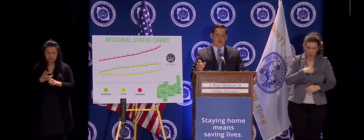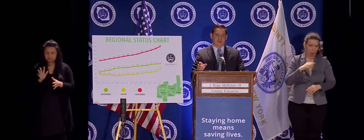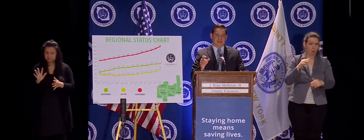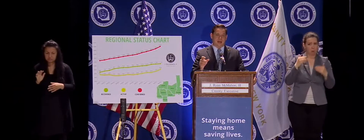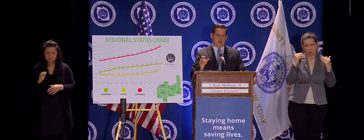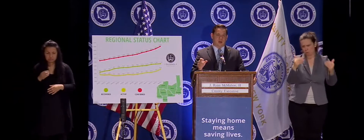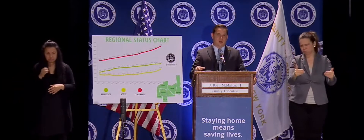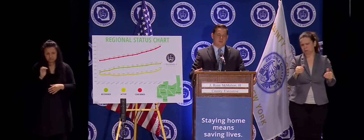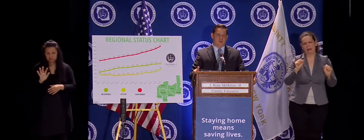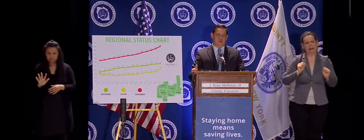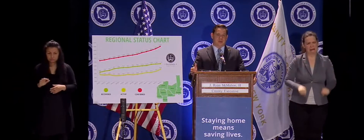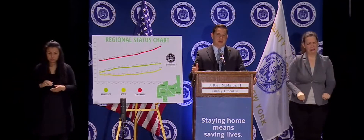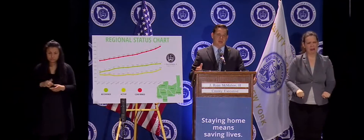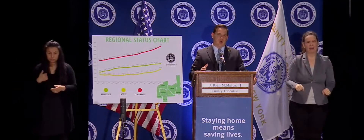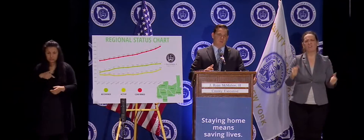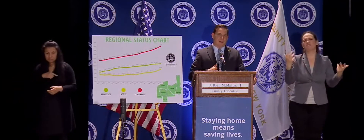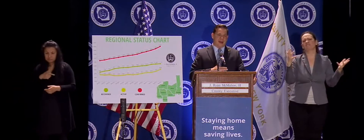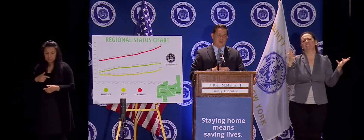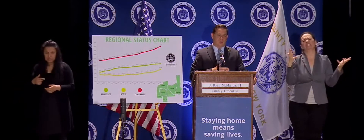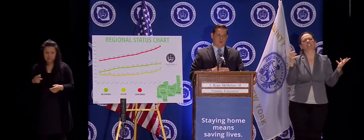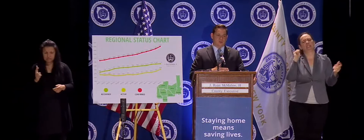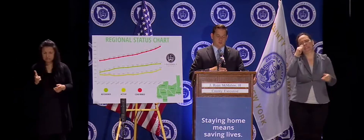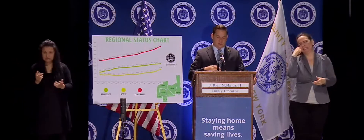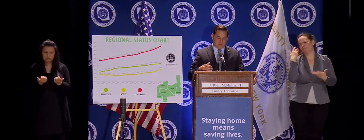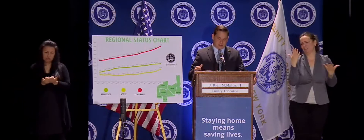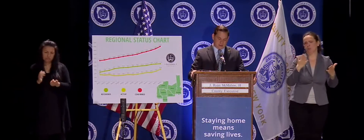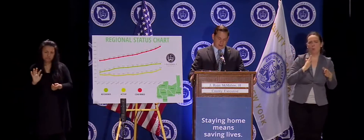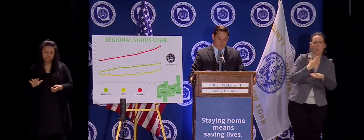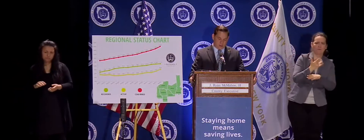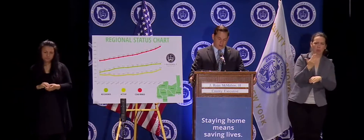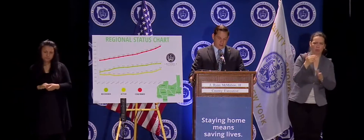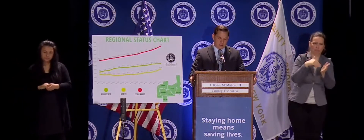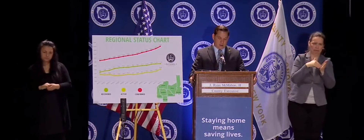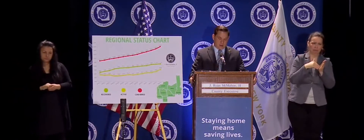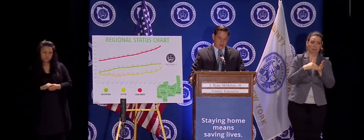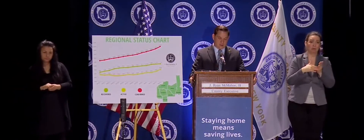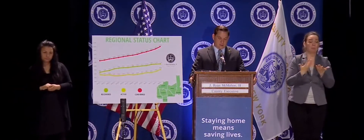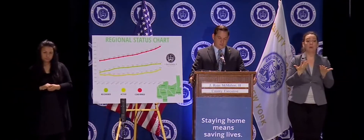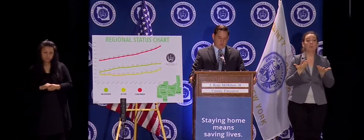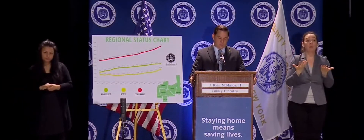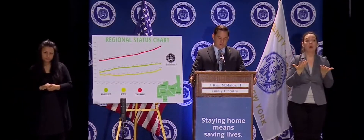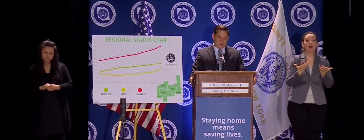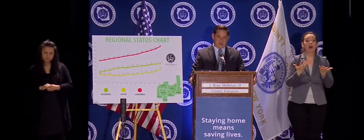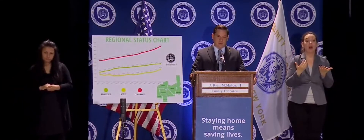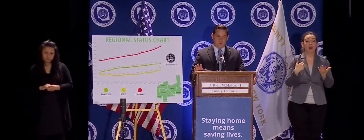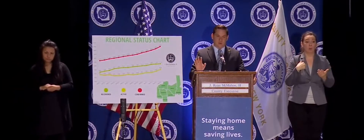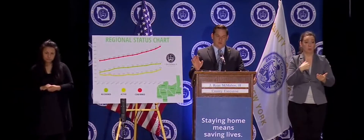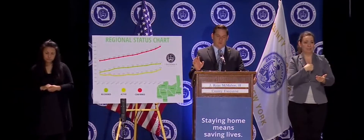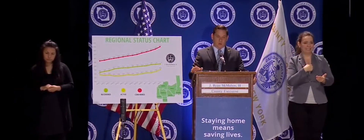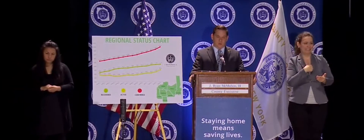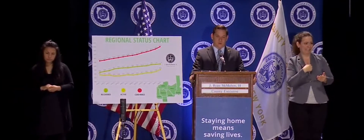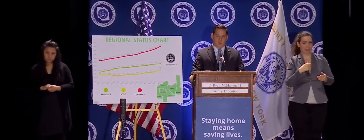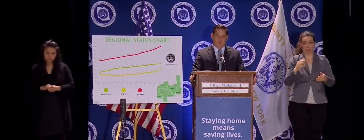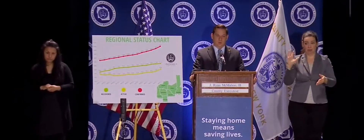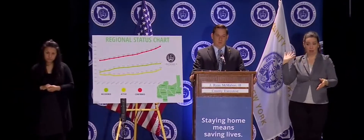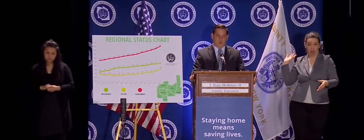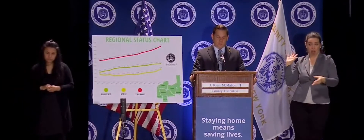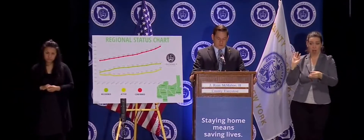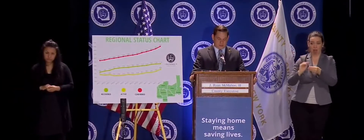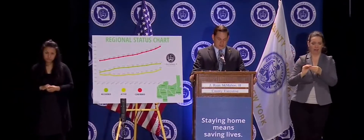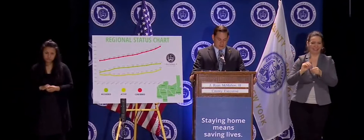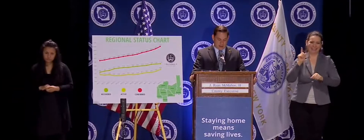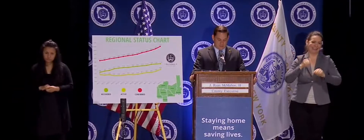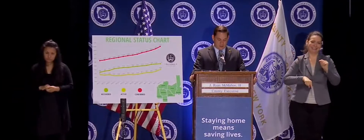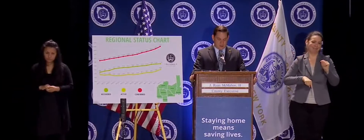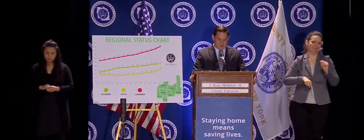community is already there, but you can't go backwards looking at it that way for a restart. You got to go forward. So we're working with